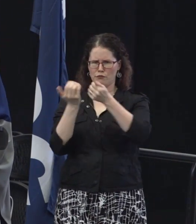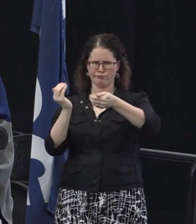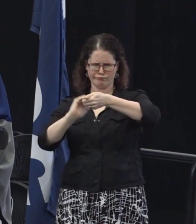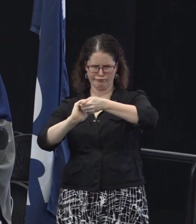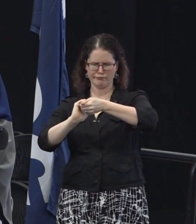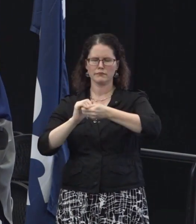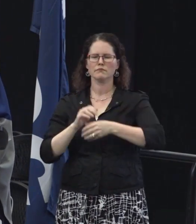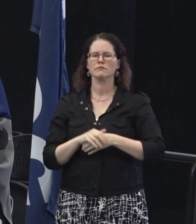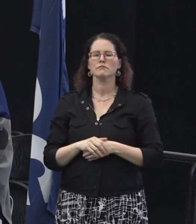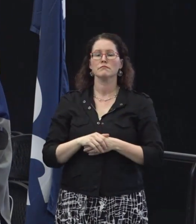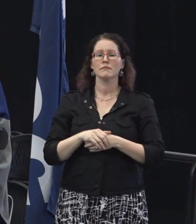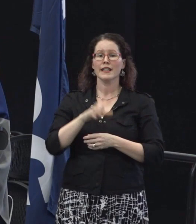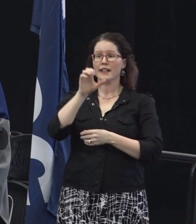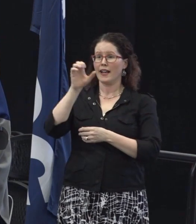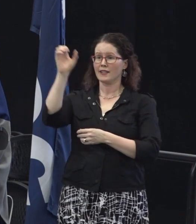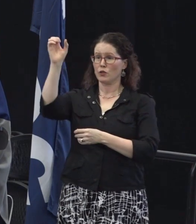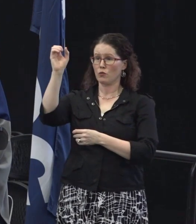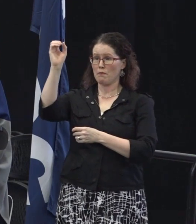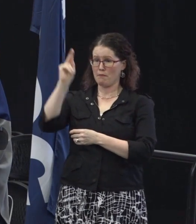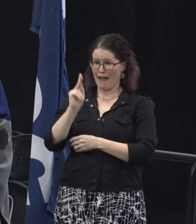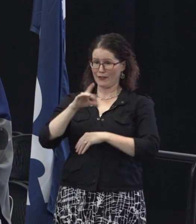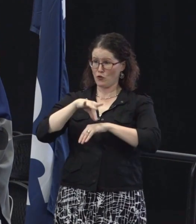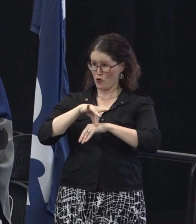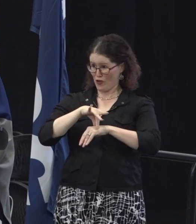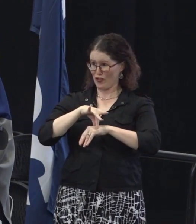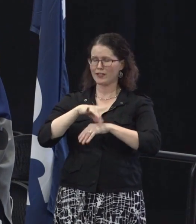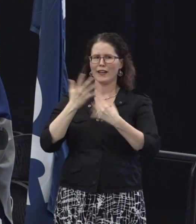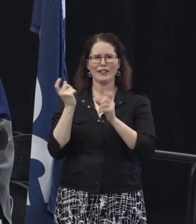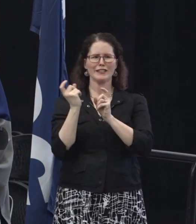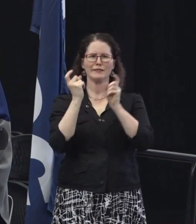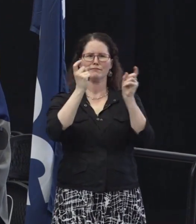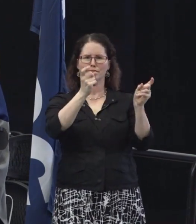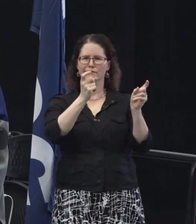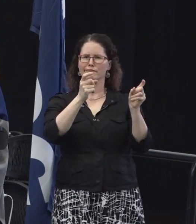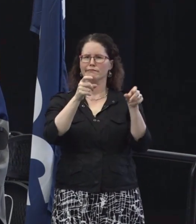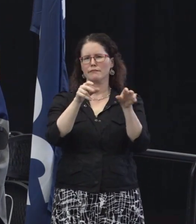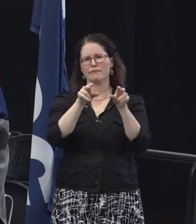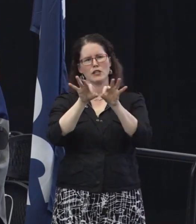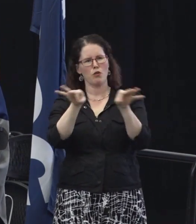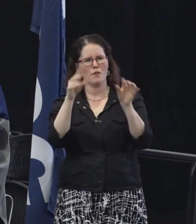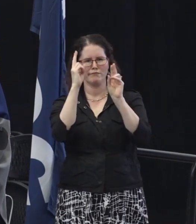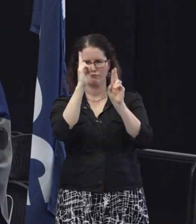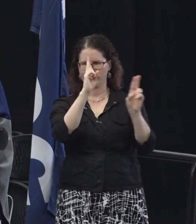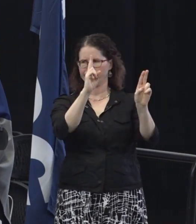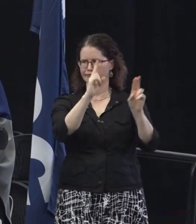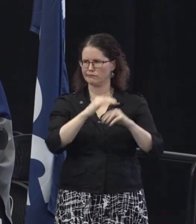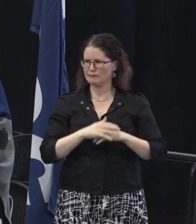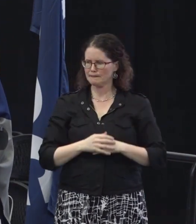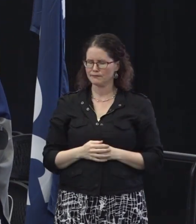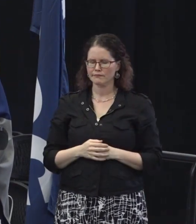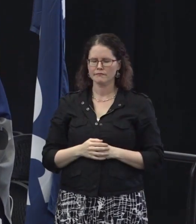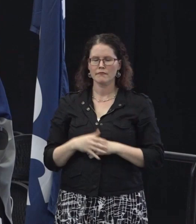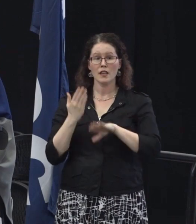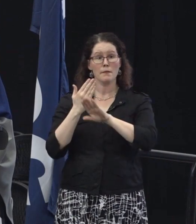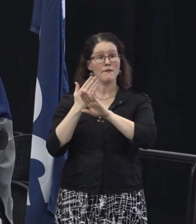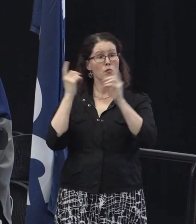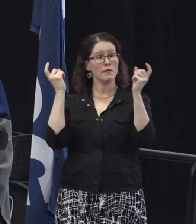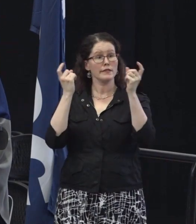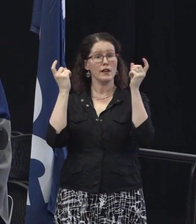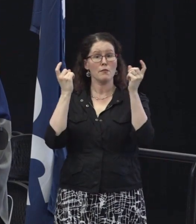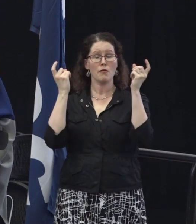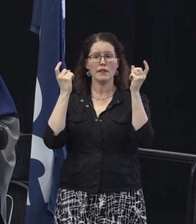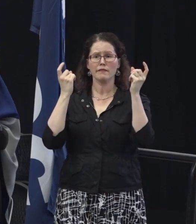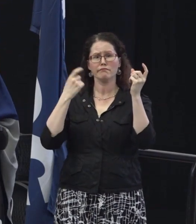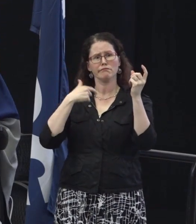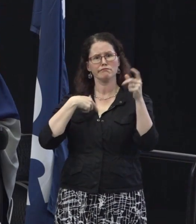him, in recognition of his many lifetime accomplishments, an honorary diploma. And prior to the ceremony, I had the pleasure of